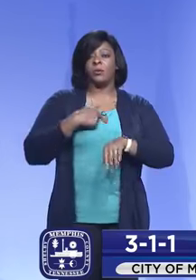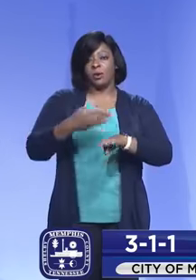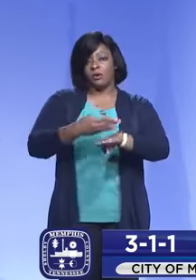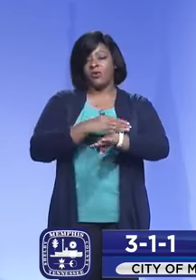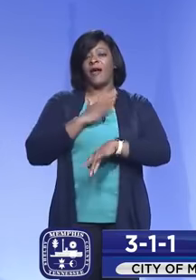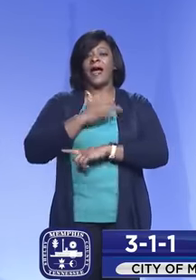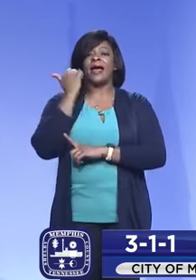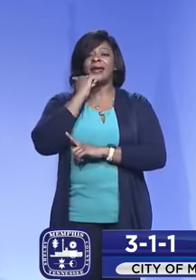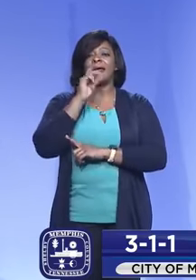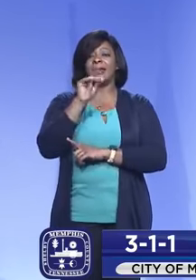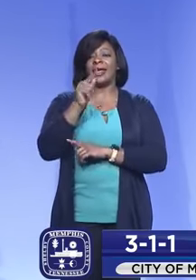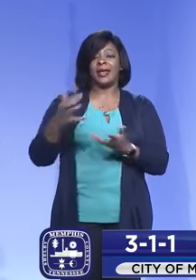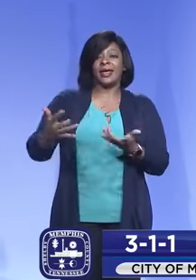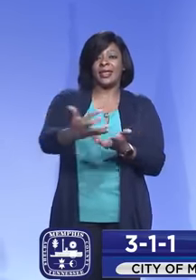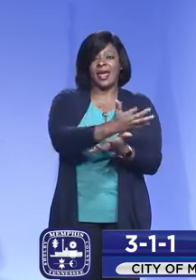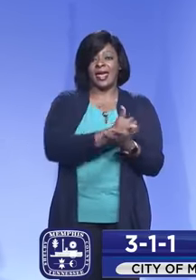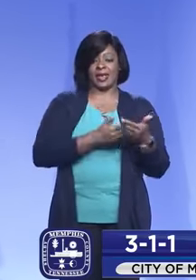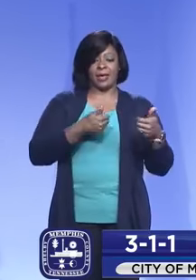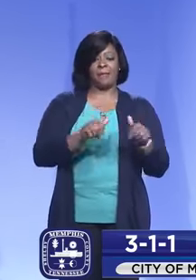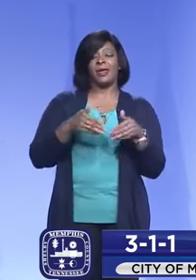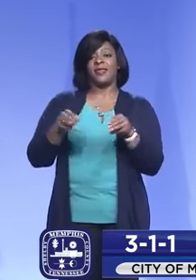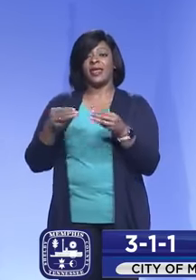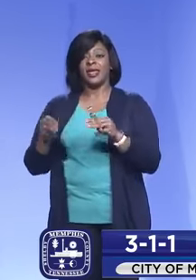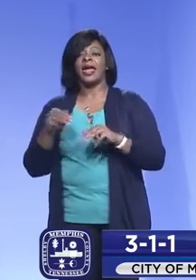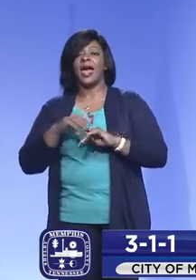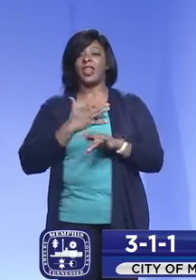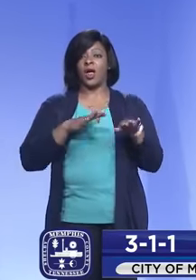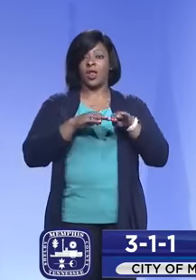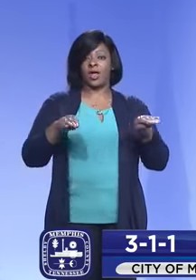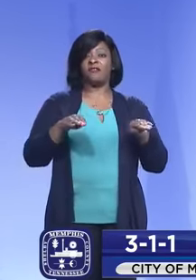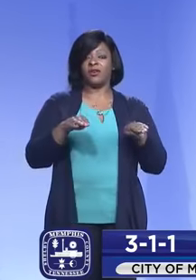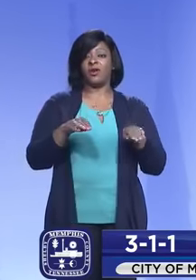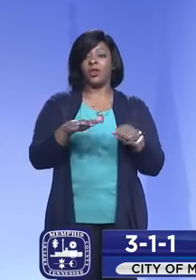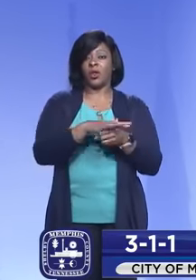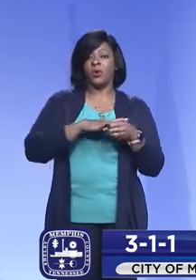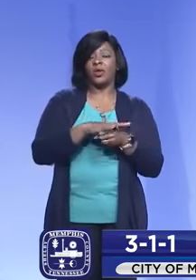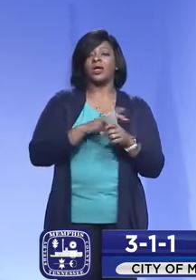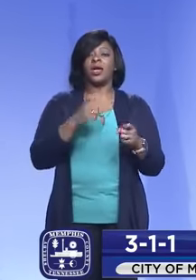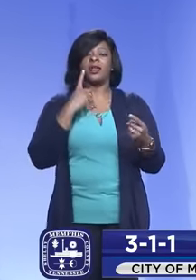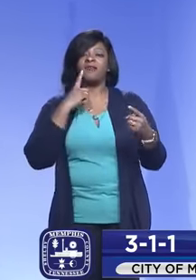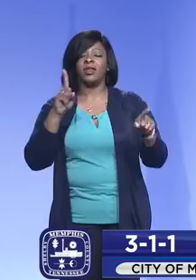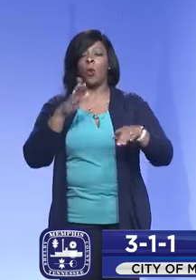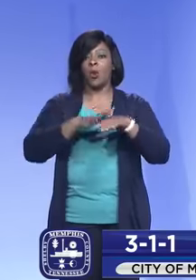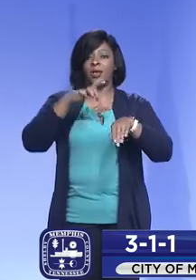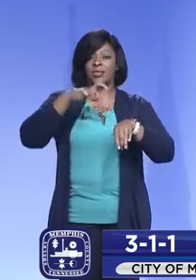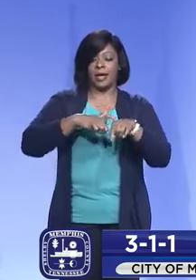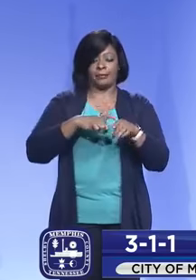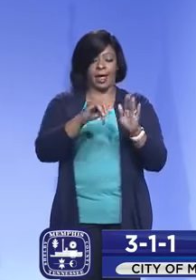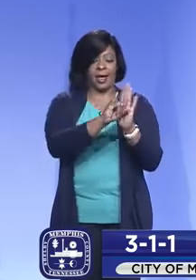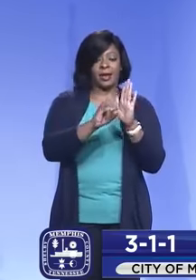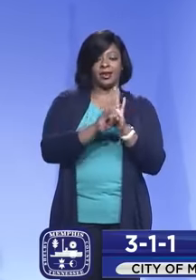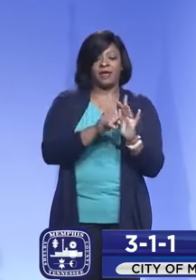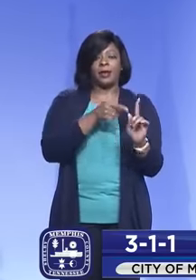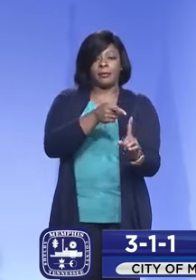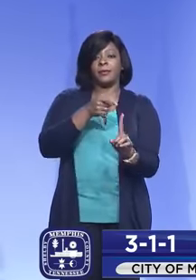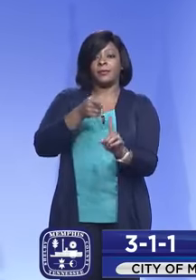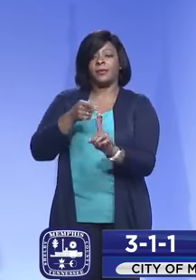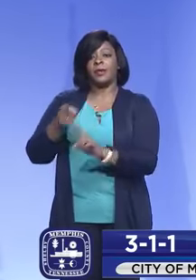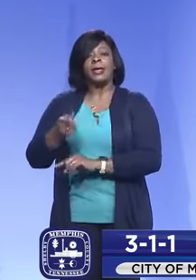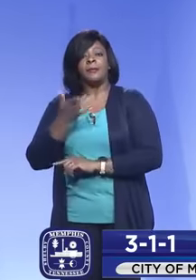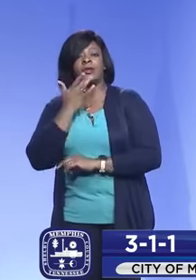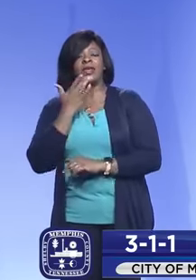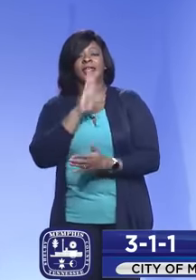our data collection methods at the local level so that we can more effectively and in a timely manner identify